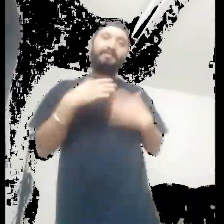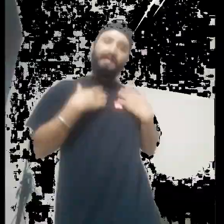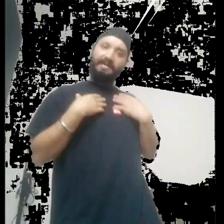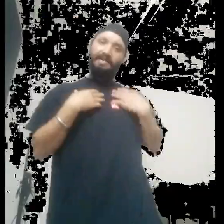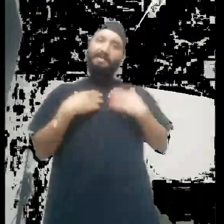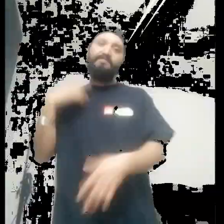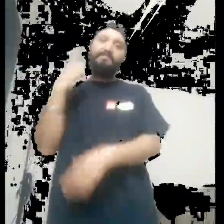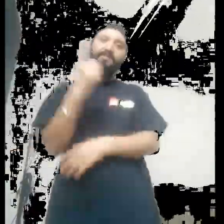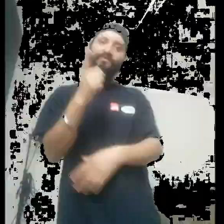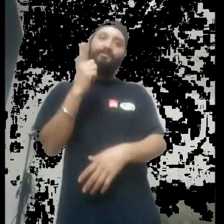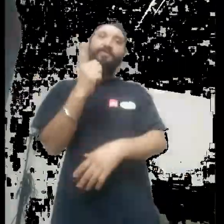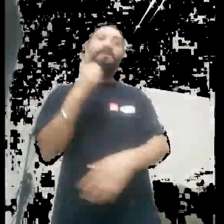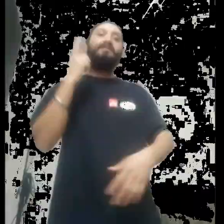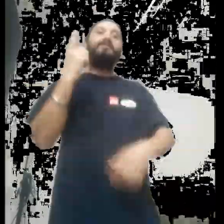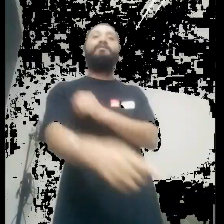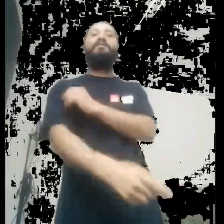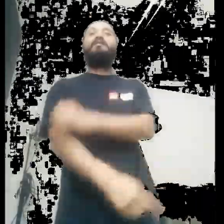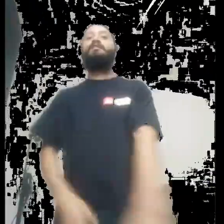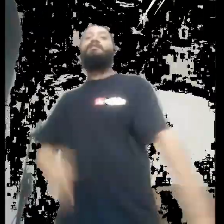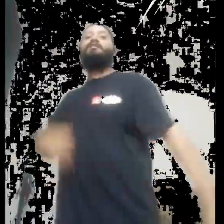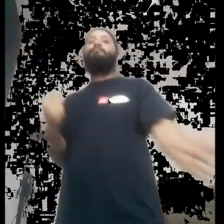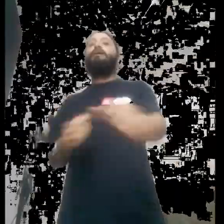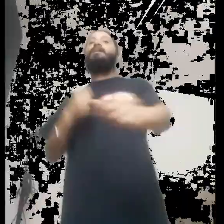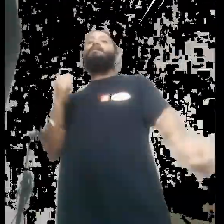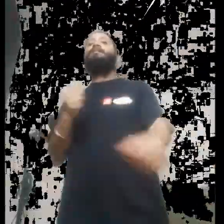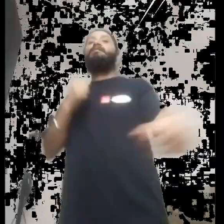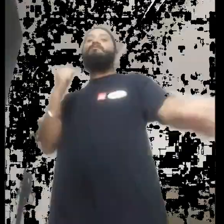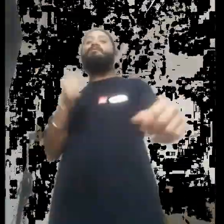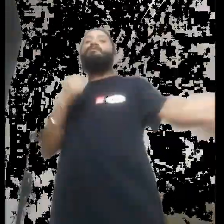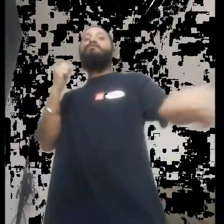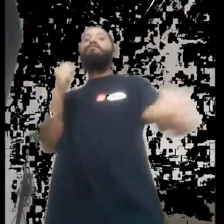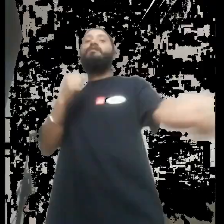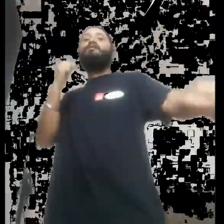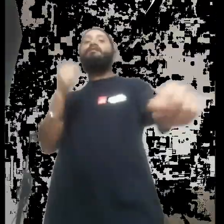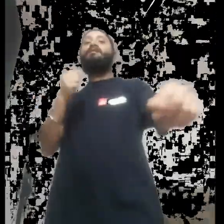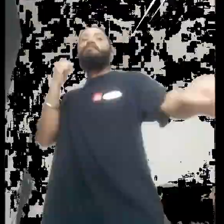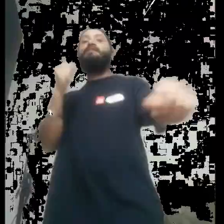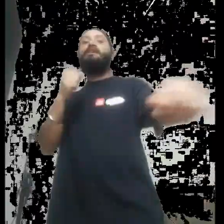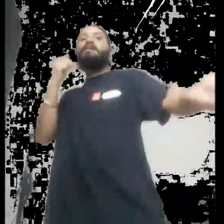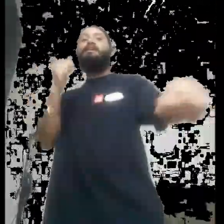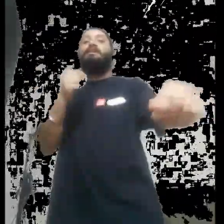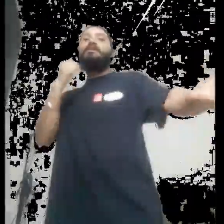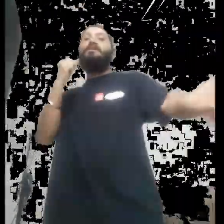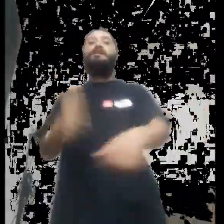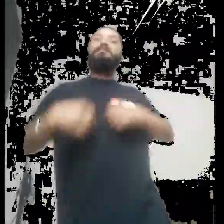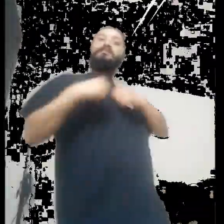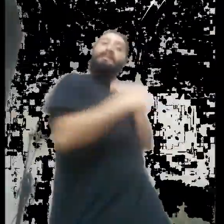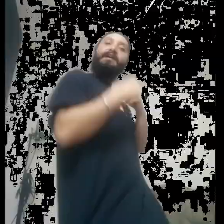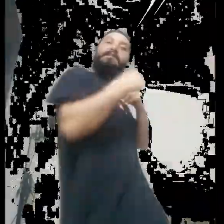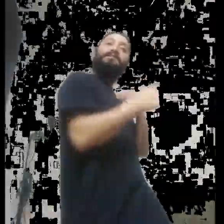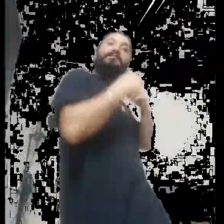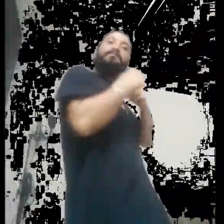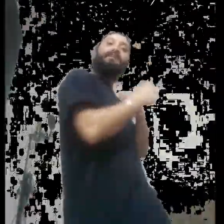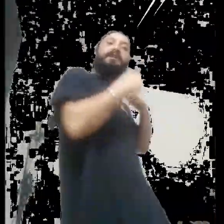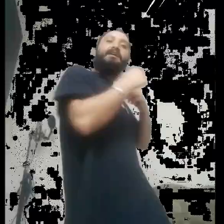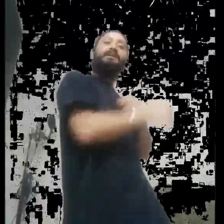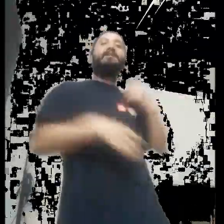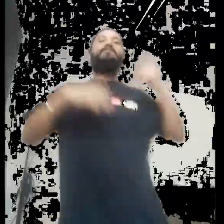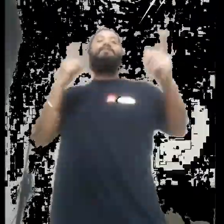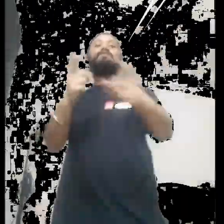I have, you are the one. My love, do you want tell me Hannah? That love I have, you